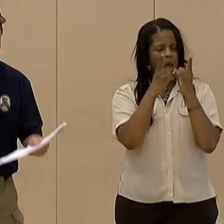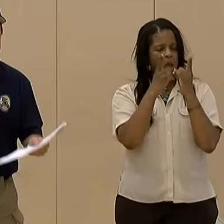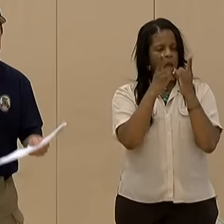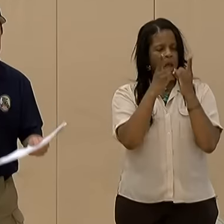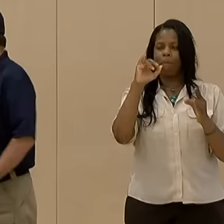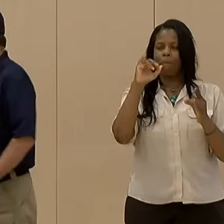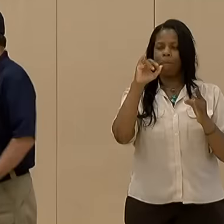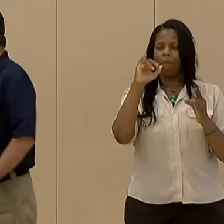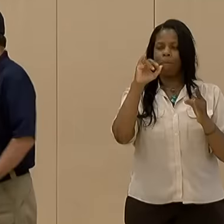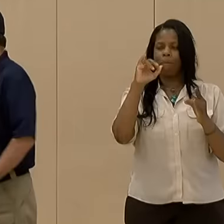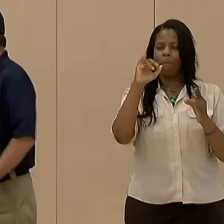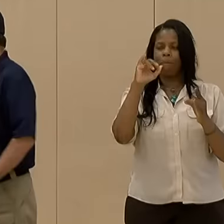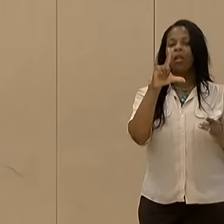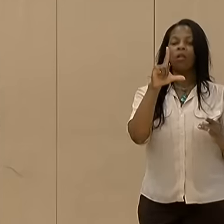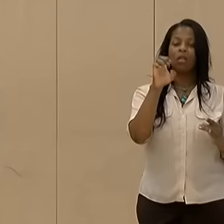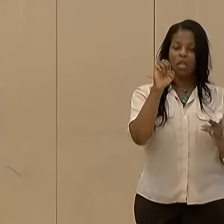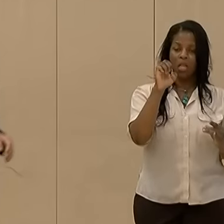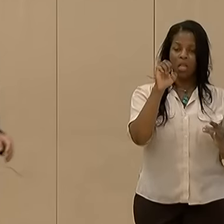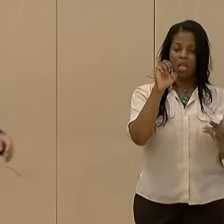Gleason.